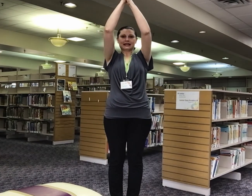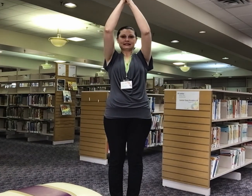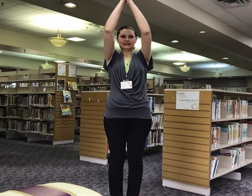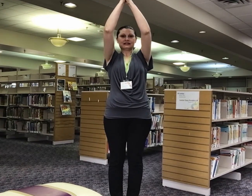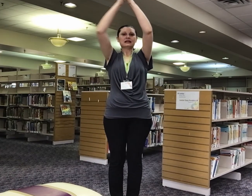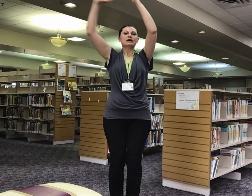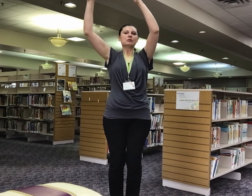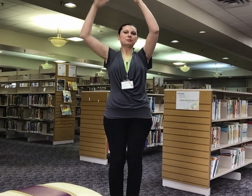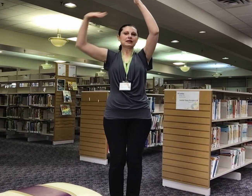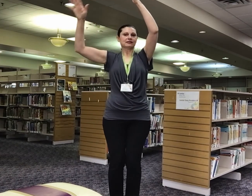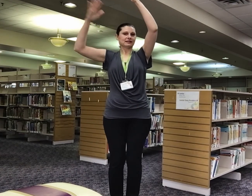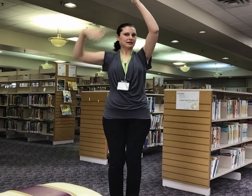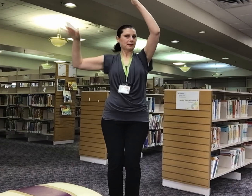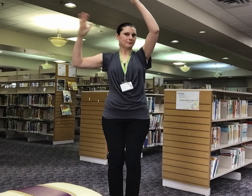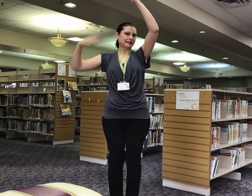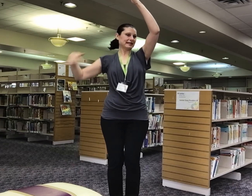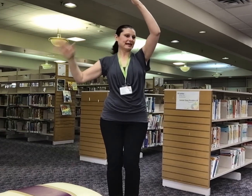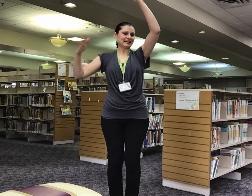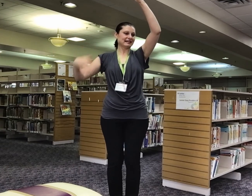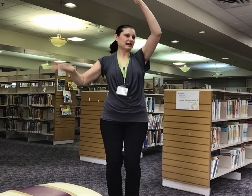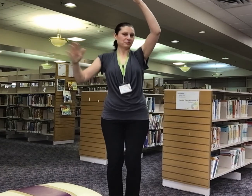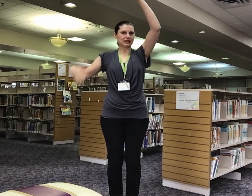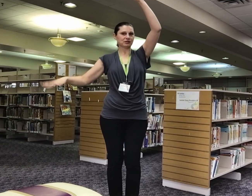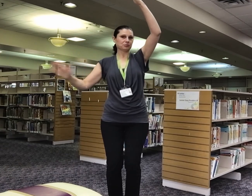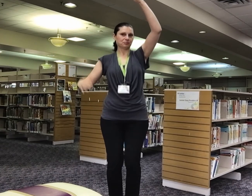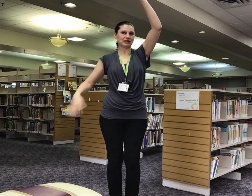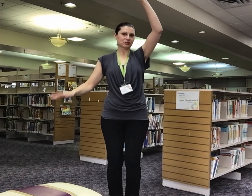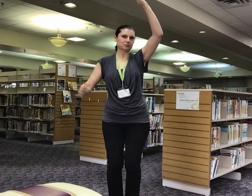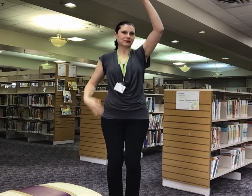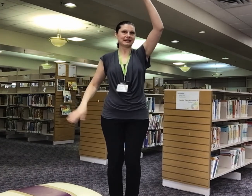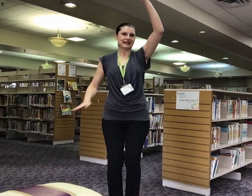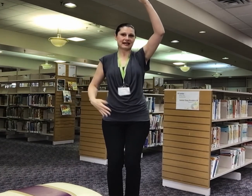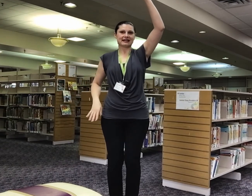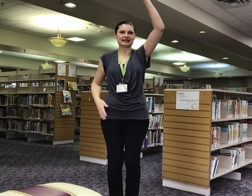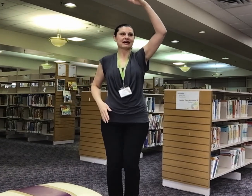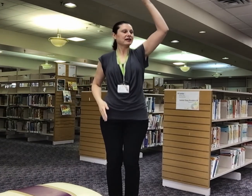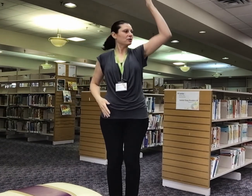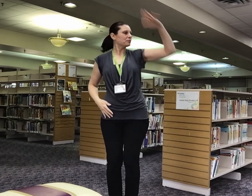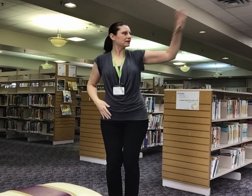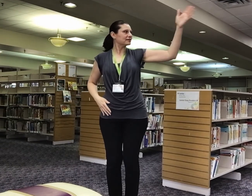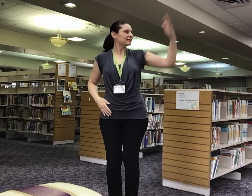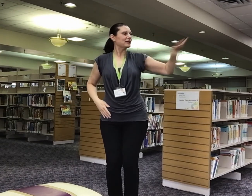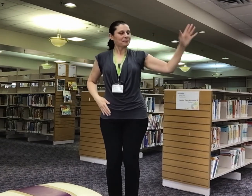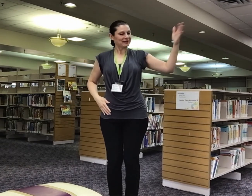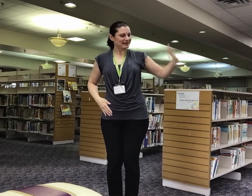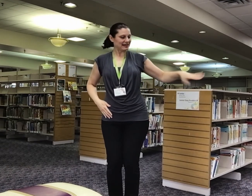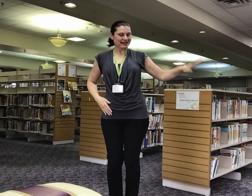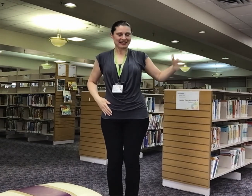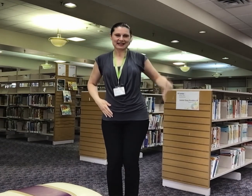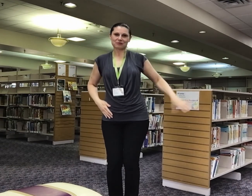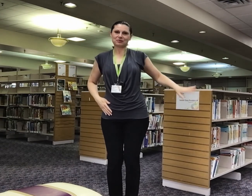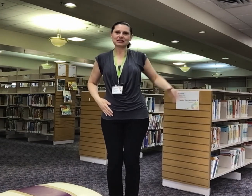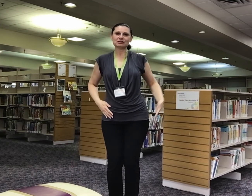unite. Peel, banana, peel, peel, banana, peel, banana, peel,